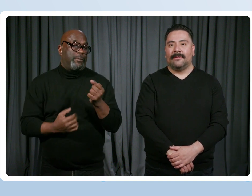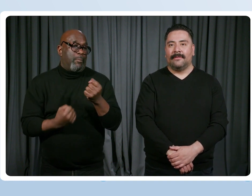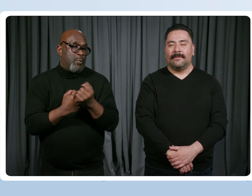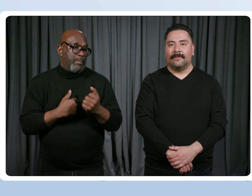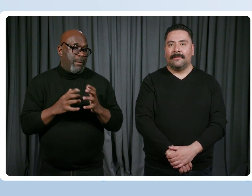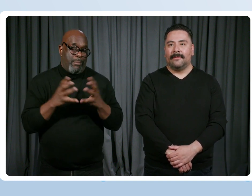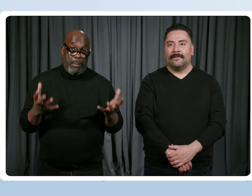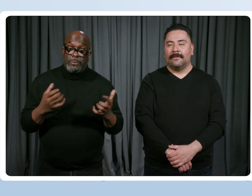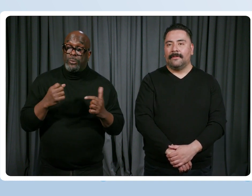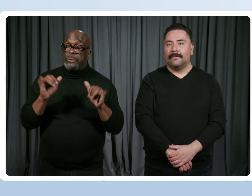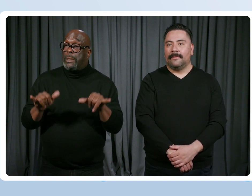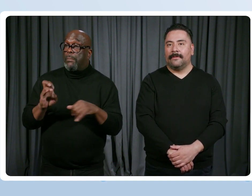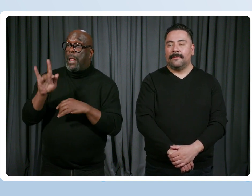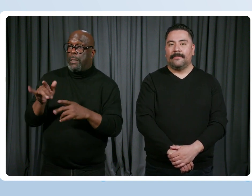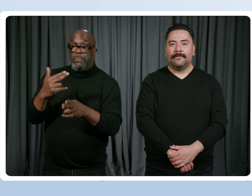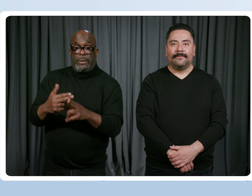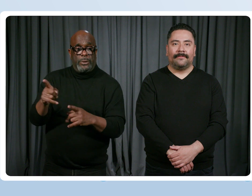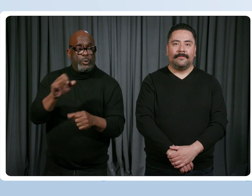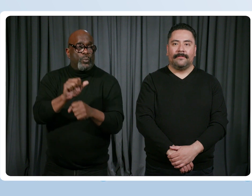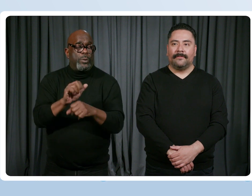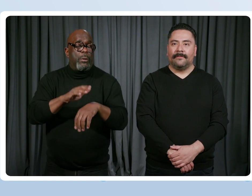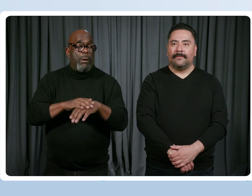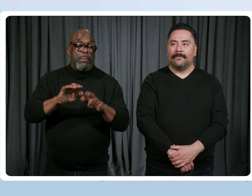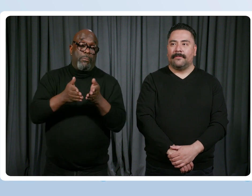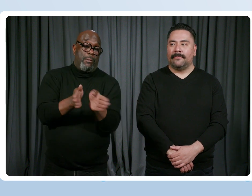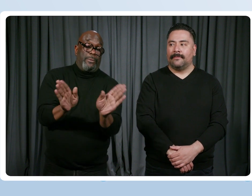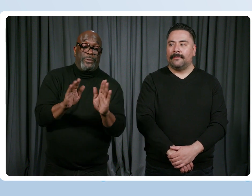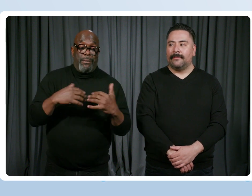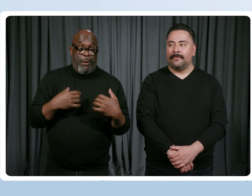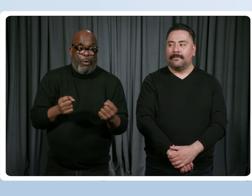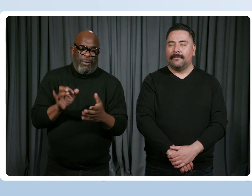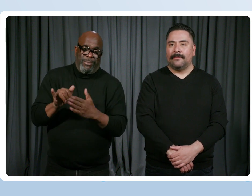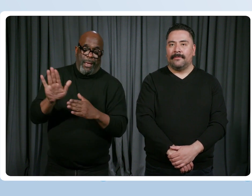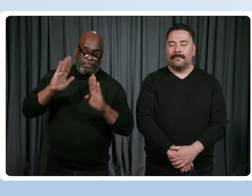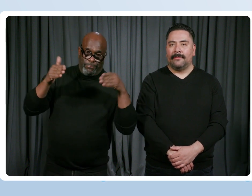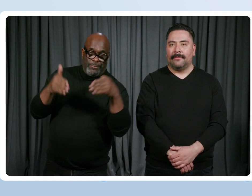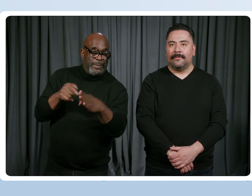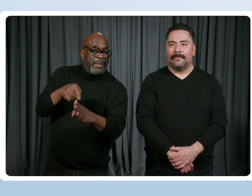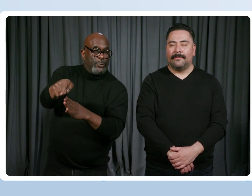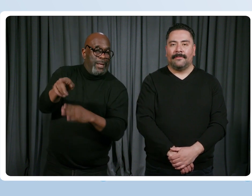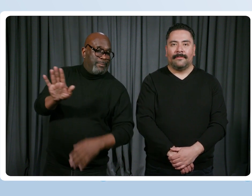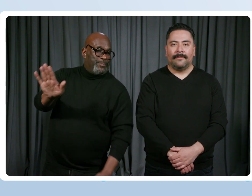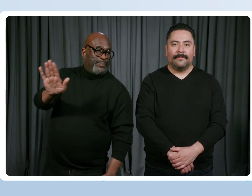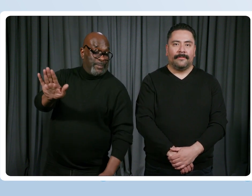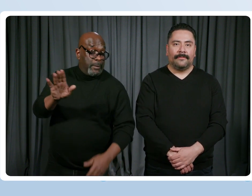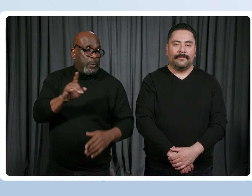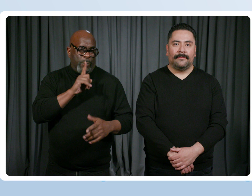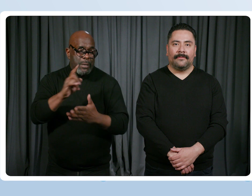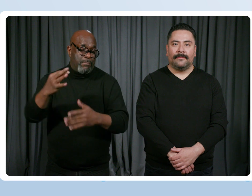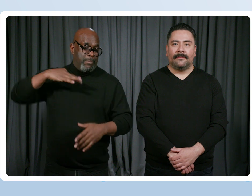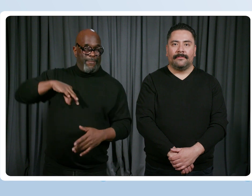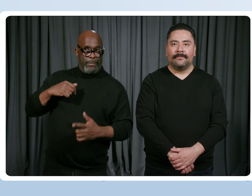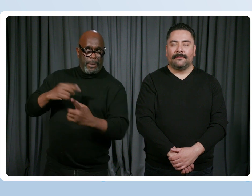And as Molly kind of mentioned, she's worked in population health, and that's sort of the area where she's really specialized. And so it was really helpful for me to